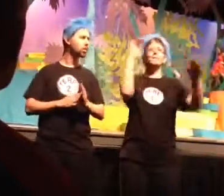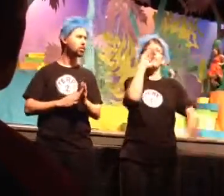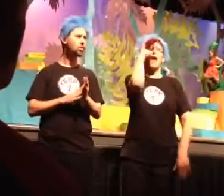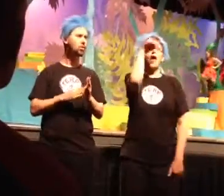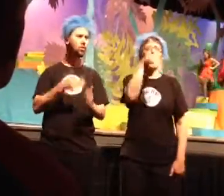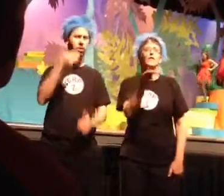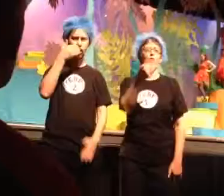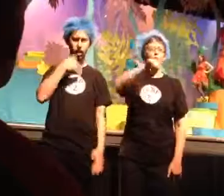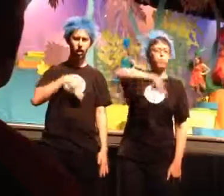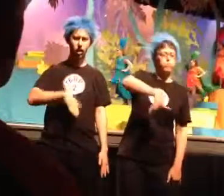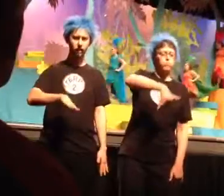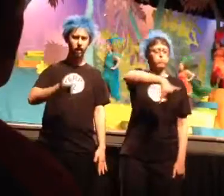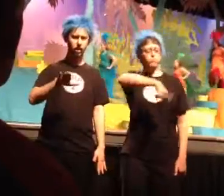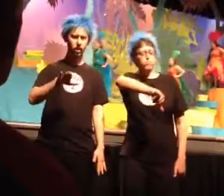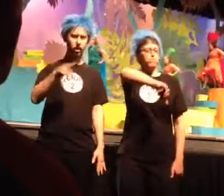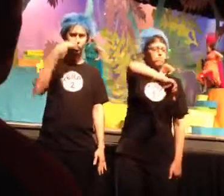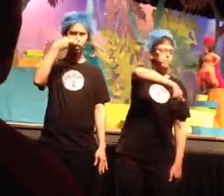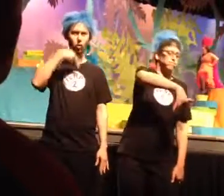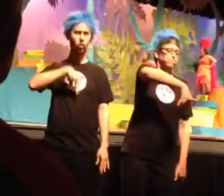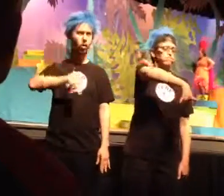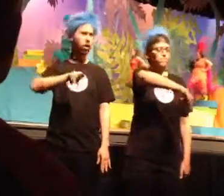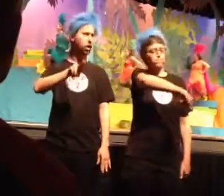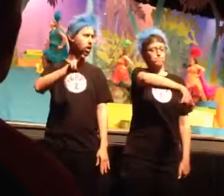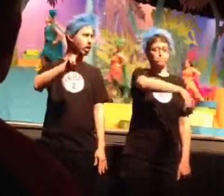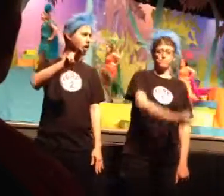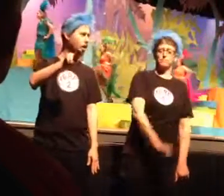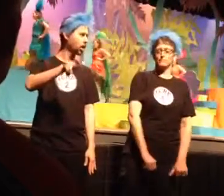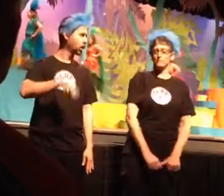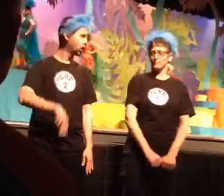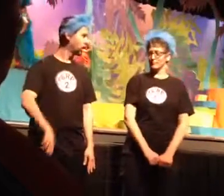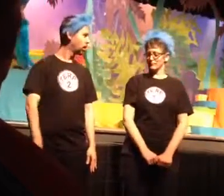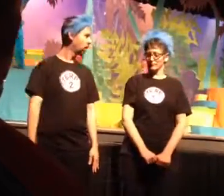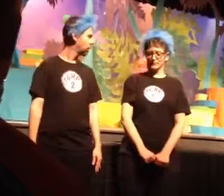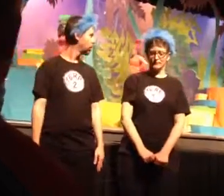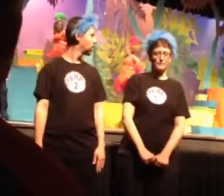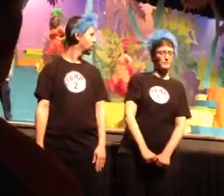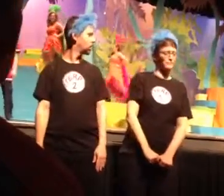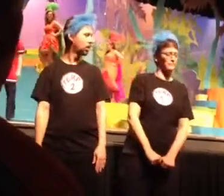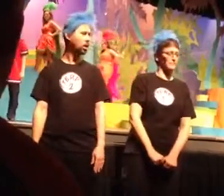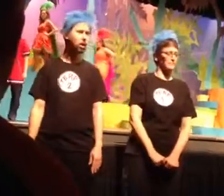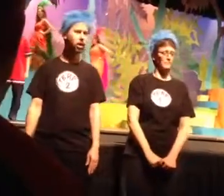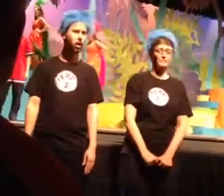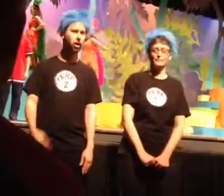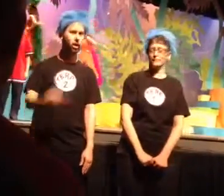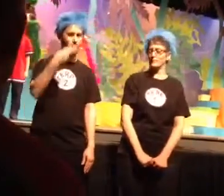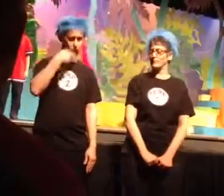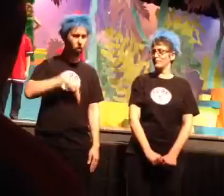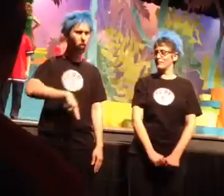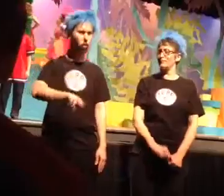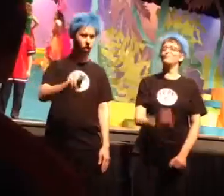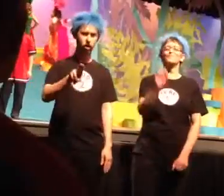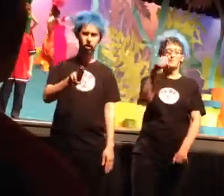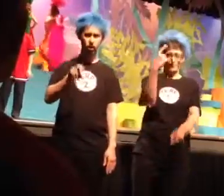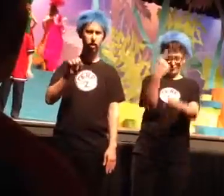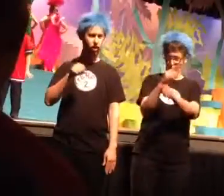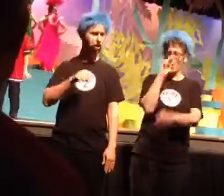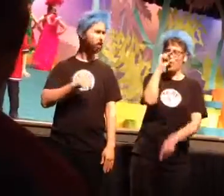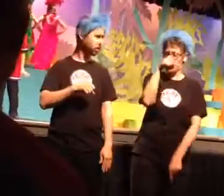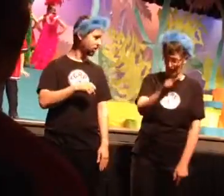What a... what a... Horses! Yes, Horses!